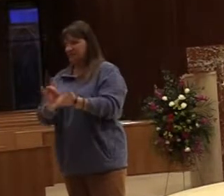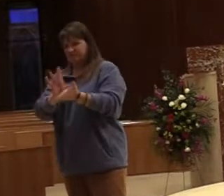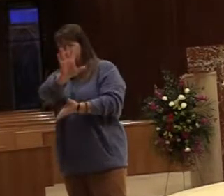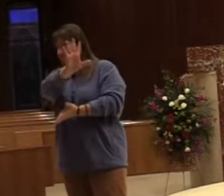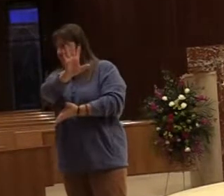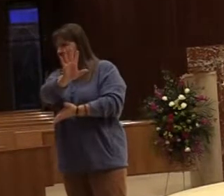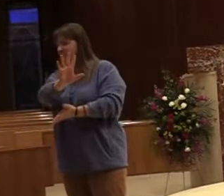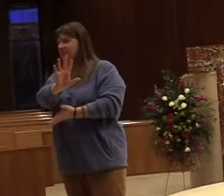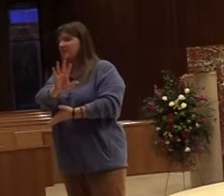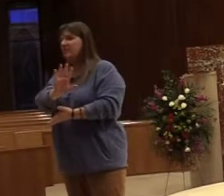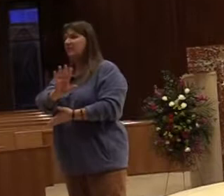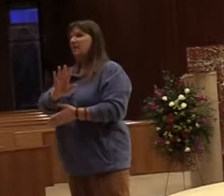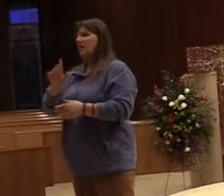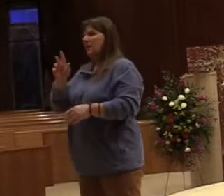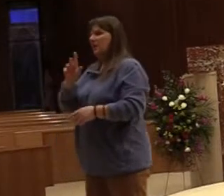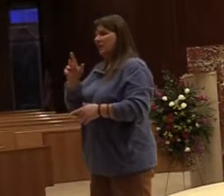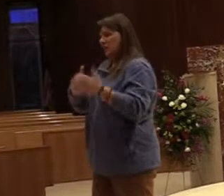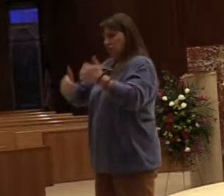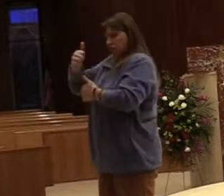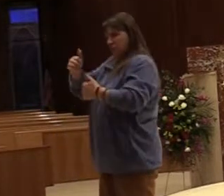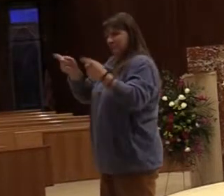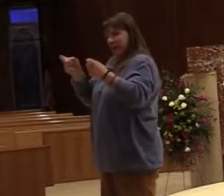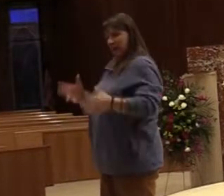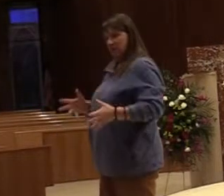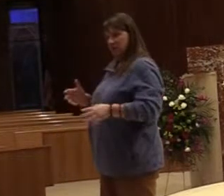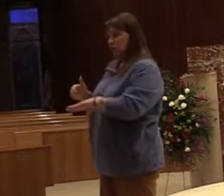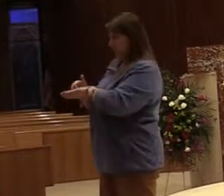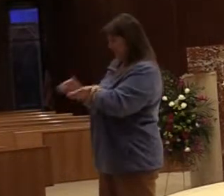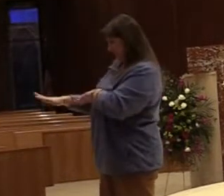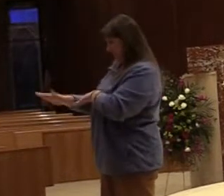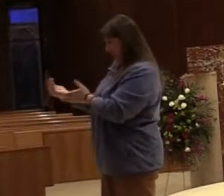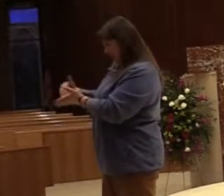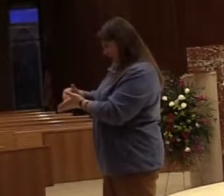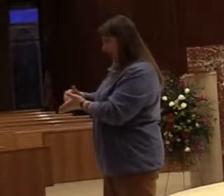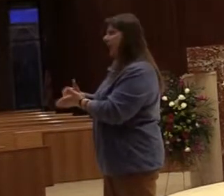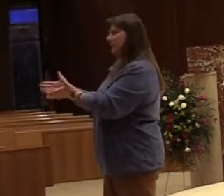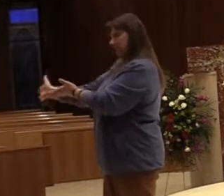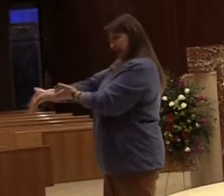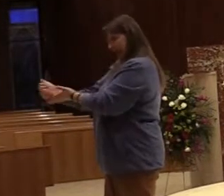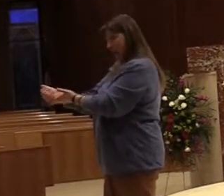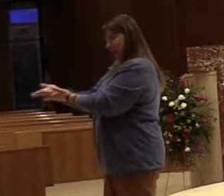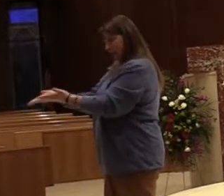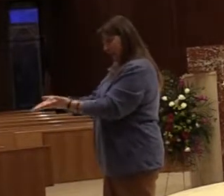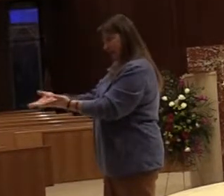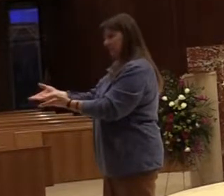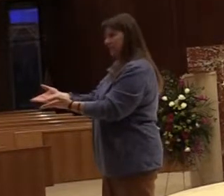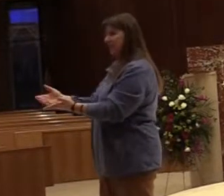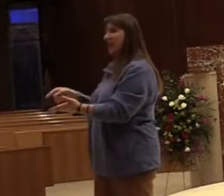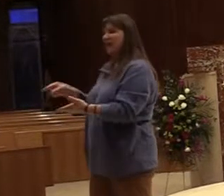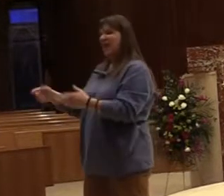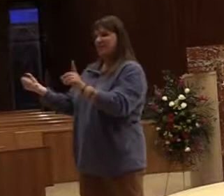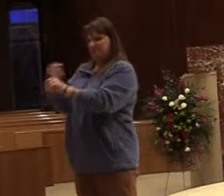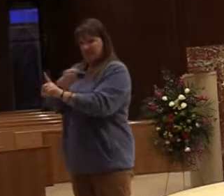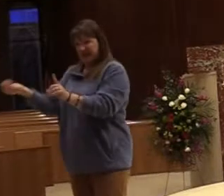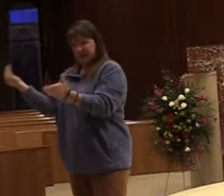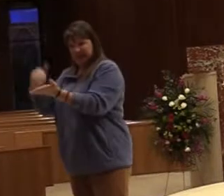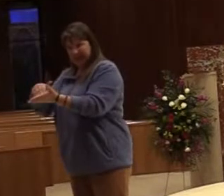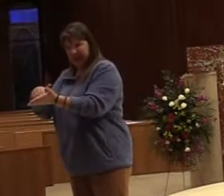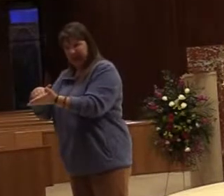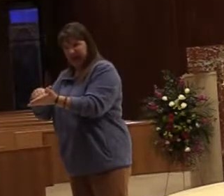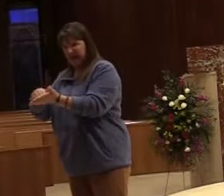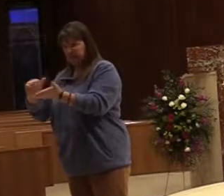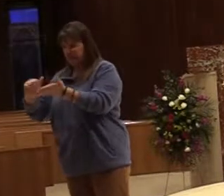send another servant. But him also they beat and insulted and sent away empty-handed. Then